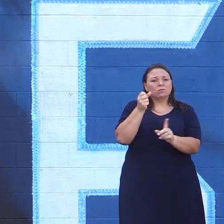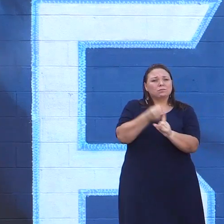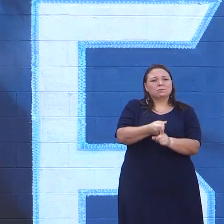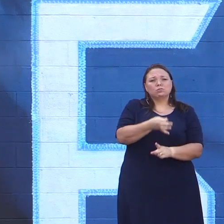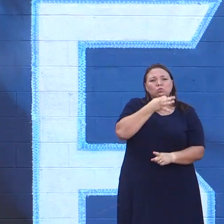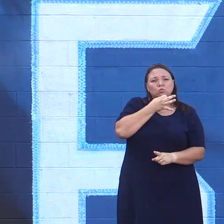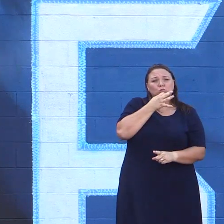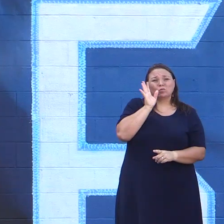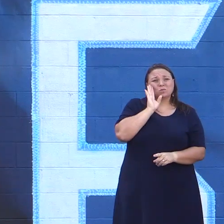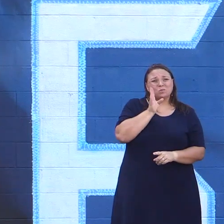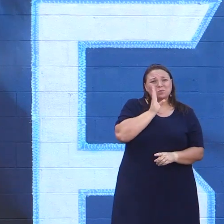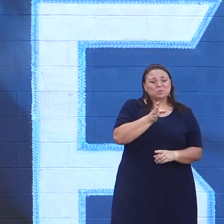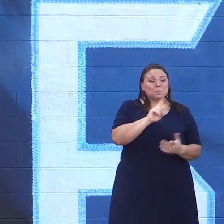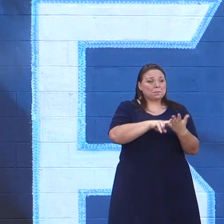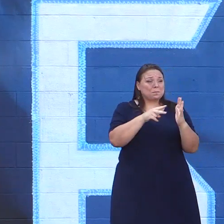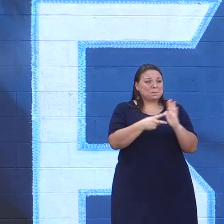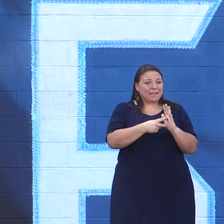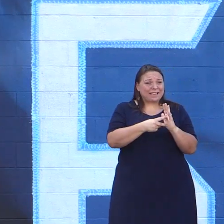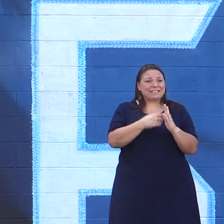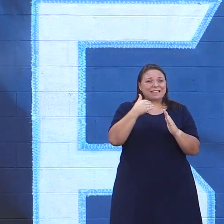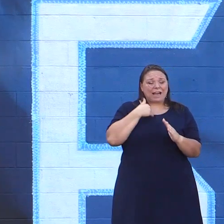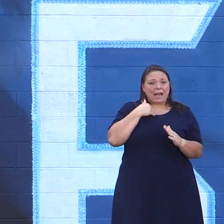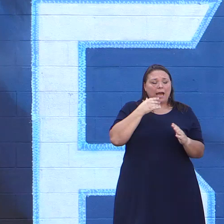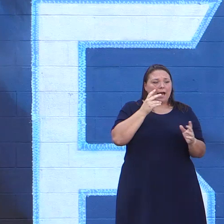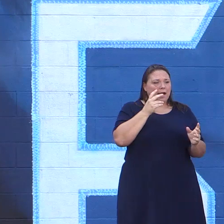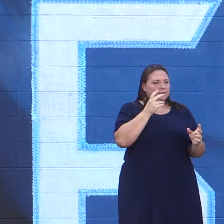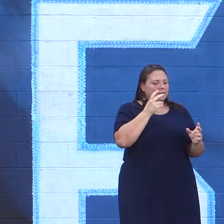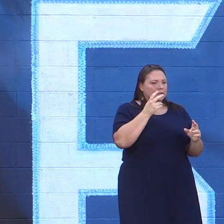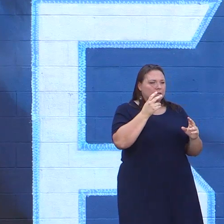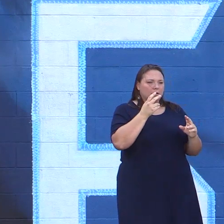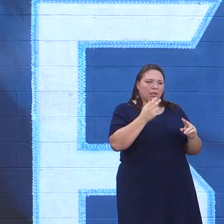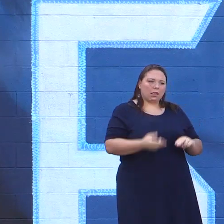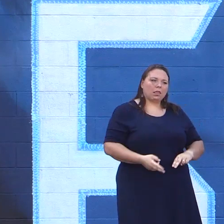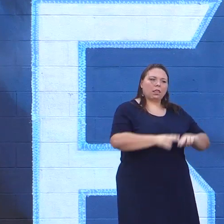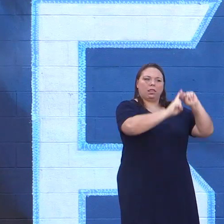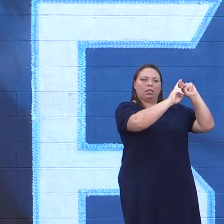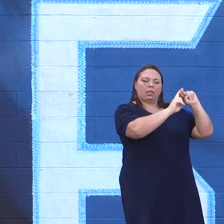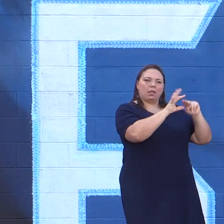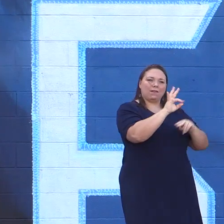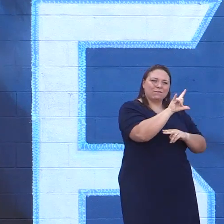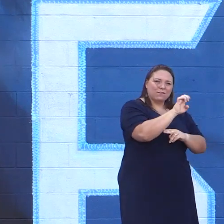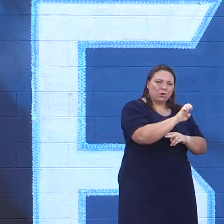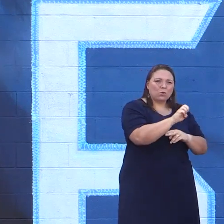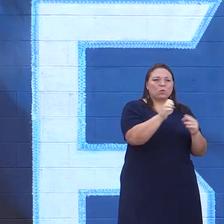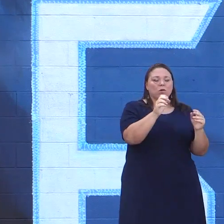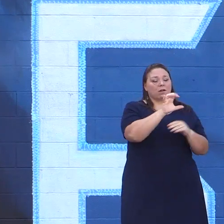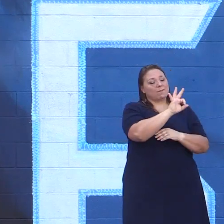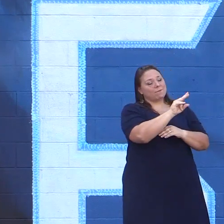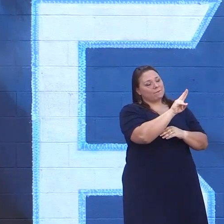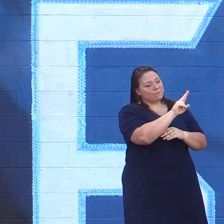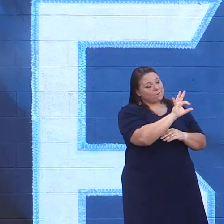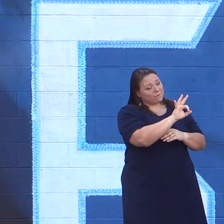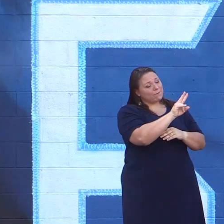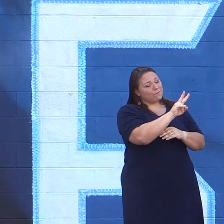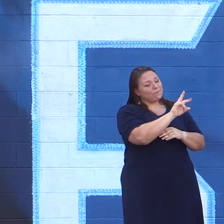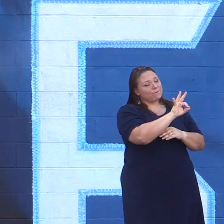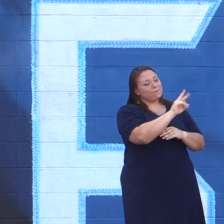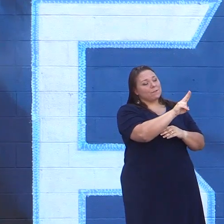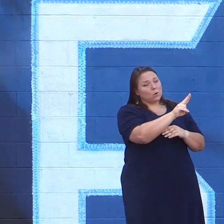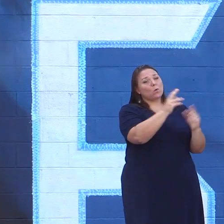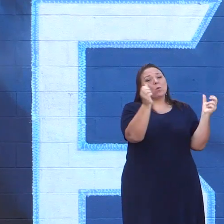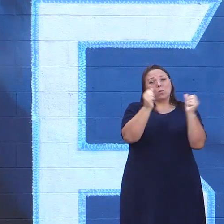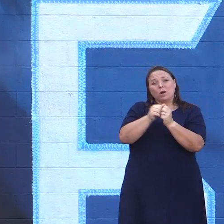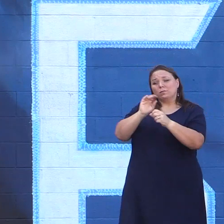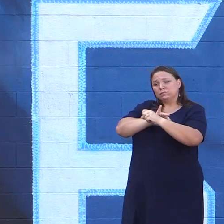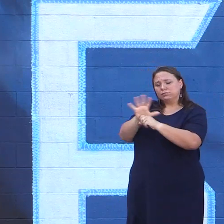us, and the idea of having a significant flu epidemic on top of a COVID-19 epidemic is a very scary